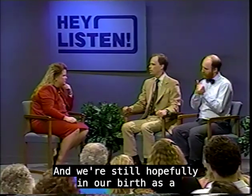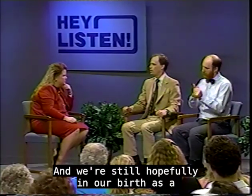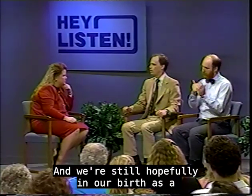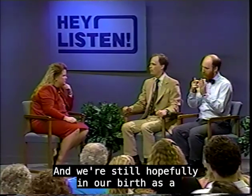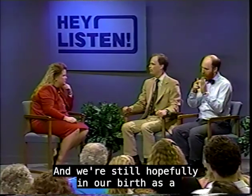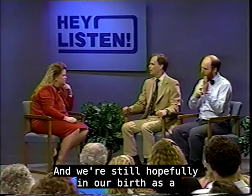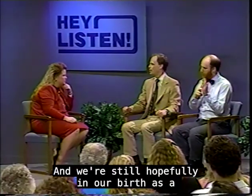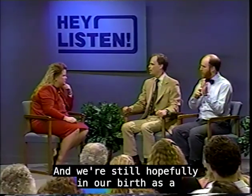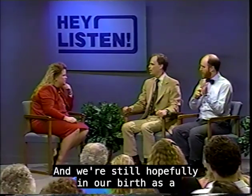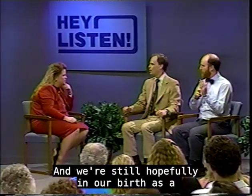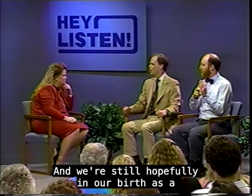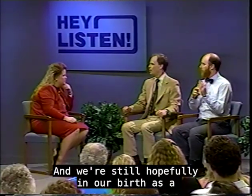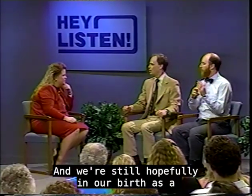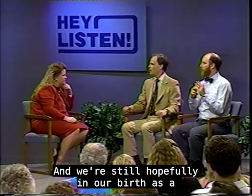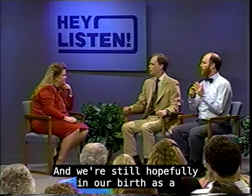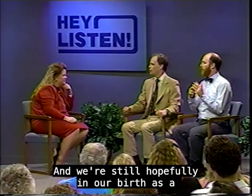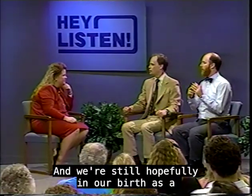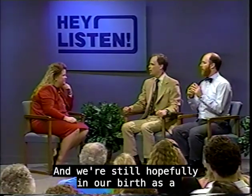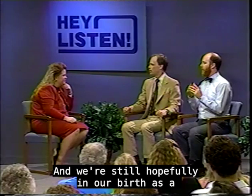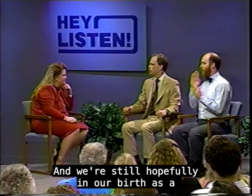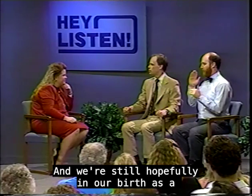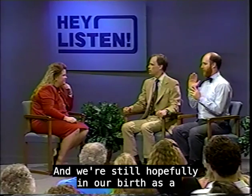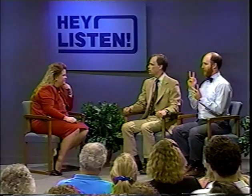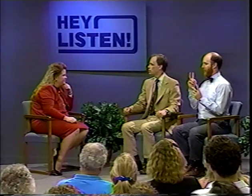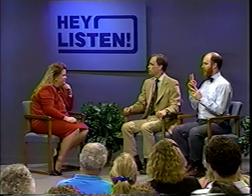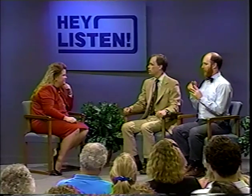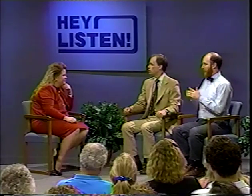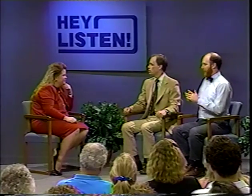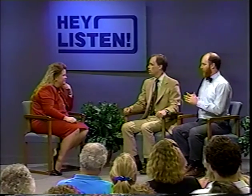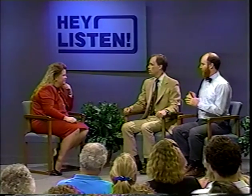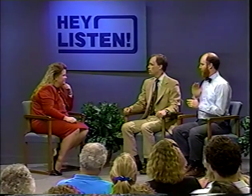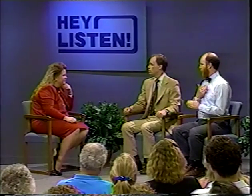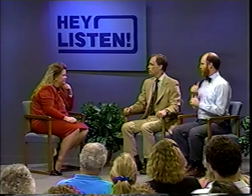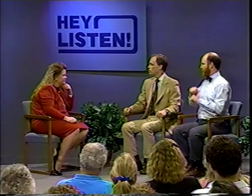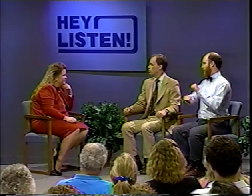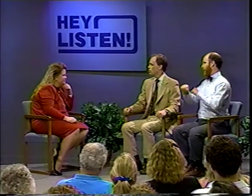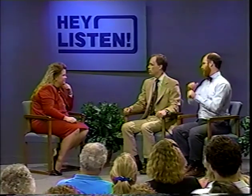we're still hopefully in our birth as a science.